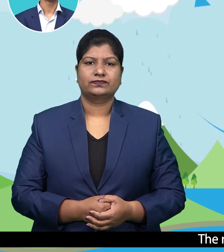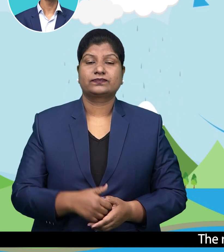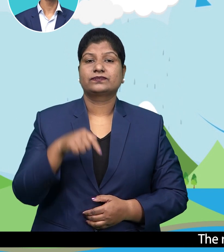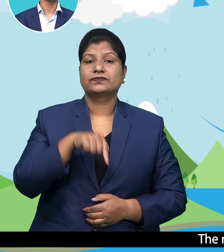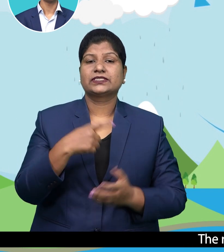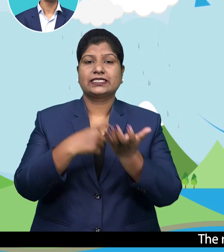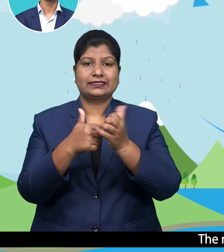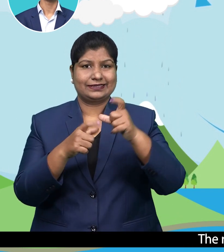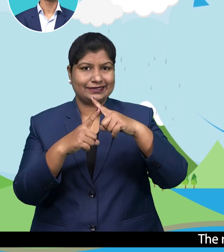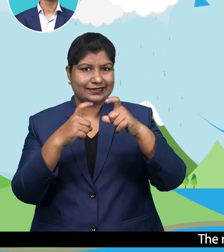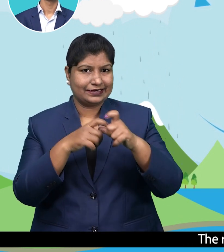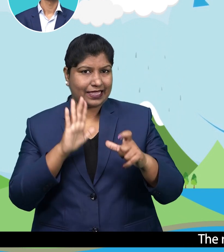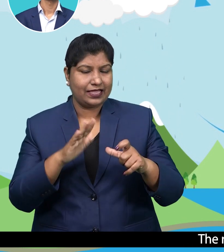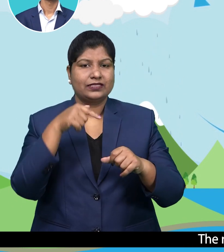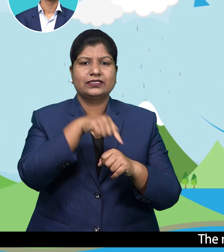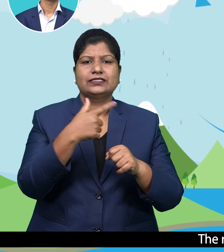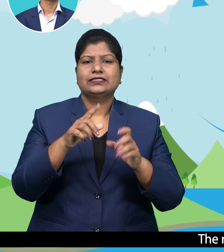The rate of evaporation